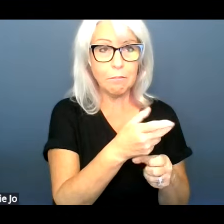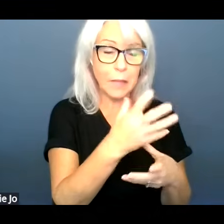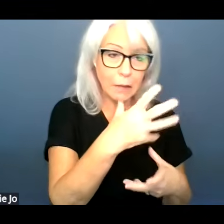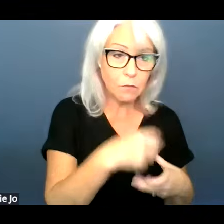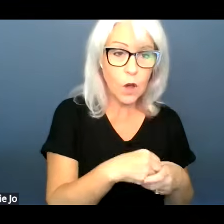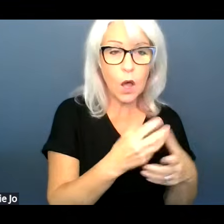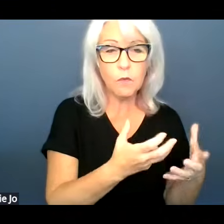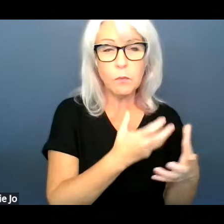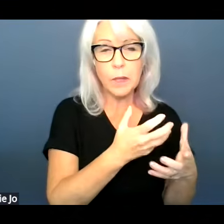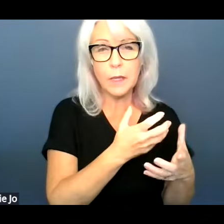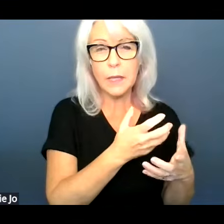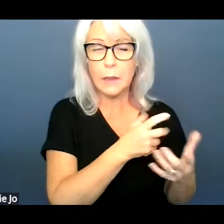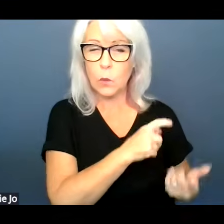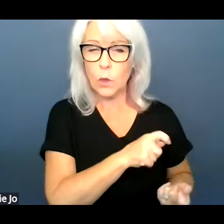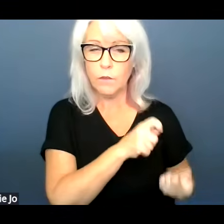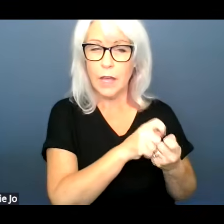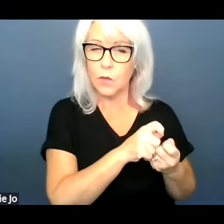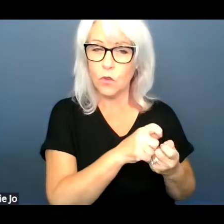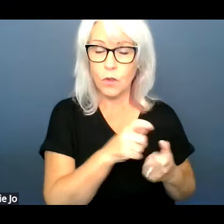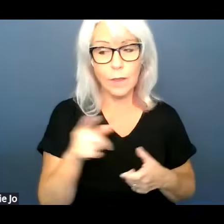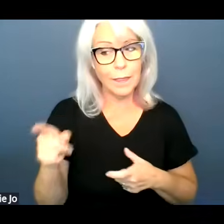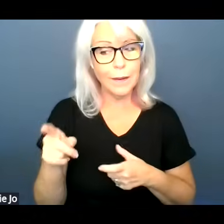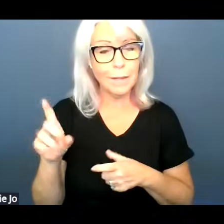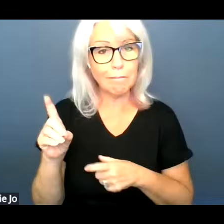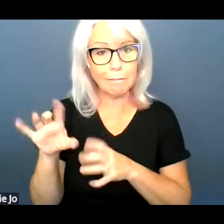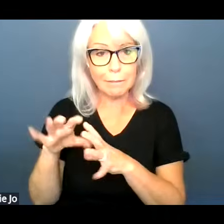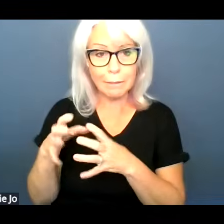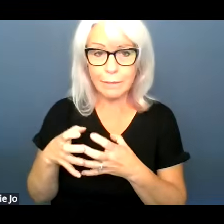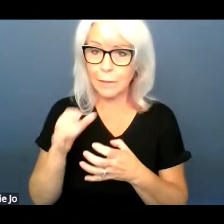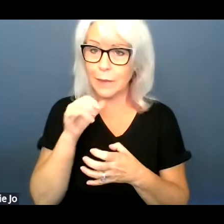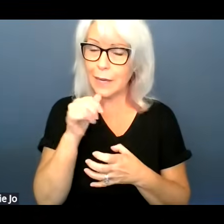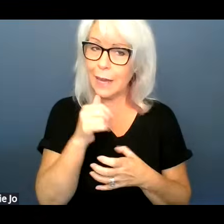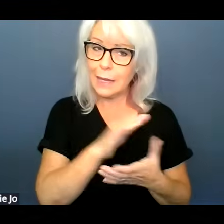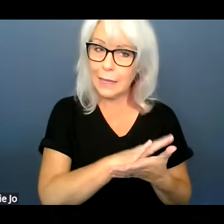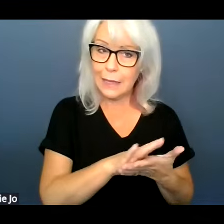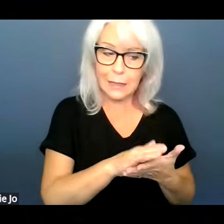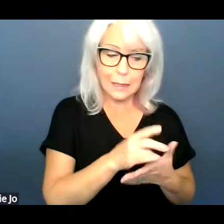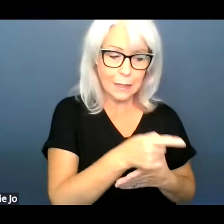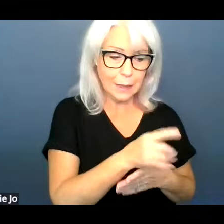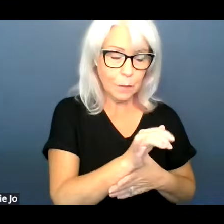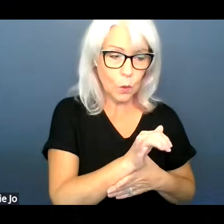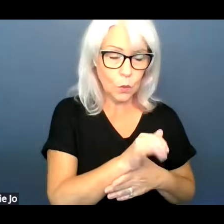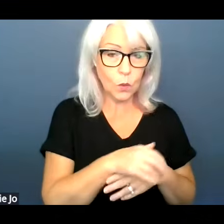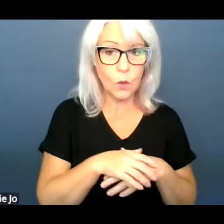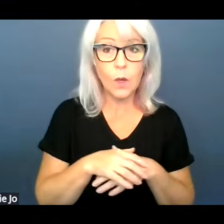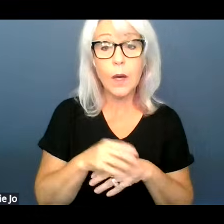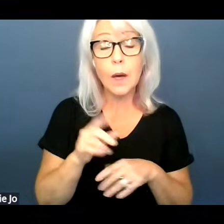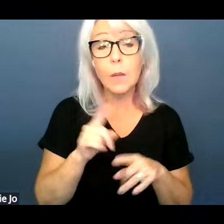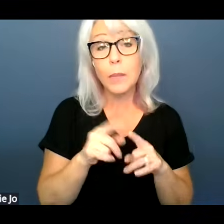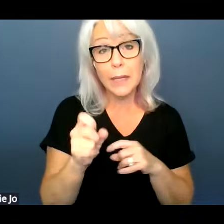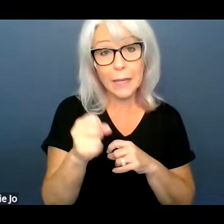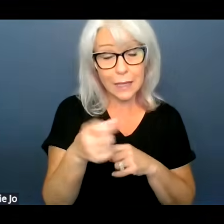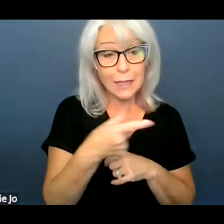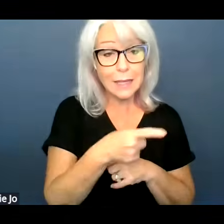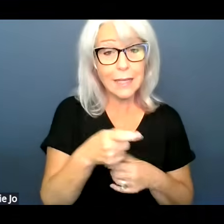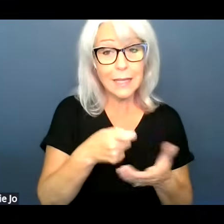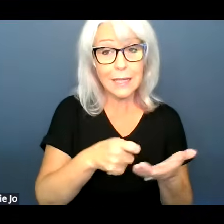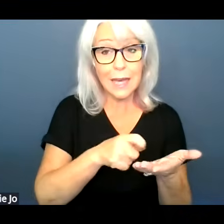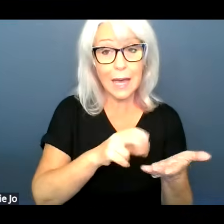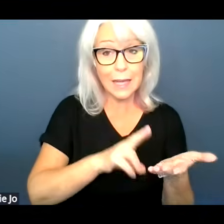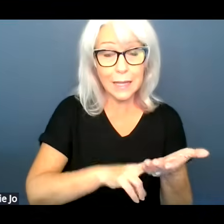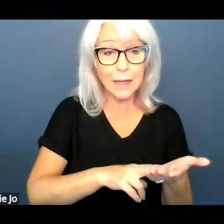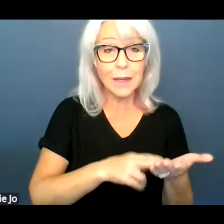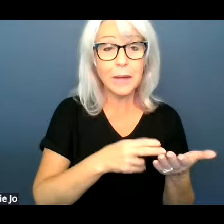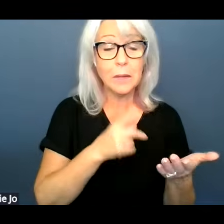as the party hasn't been kind to him either. But certainly, he did sign an affidavit saying that is my signature in the